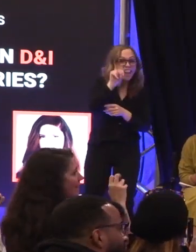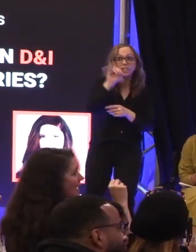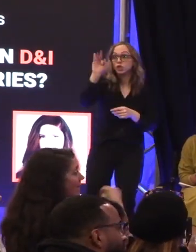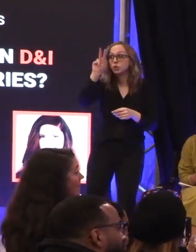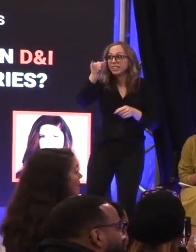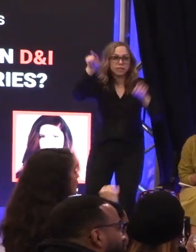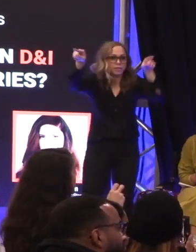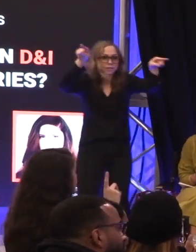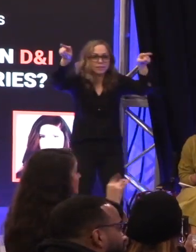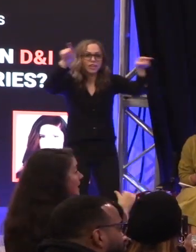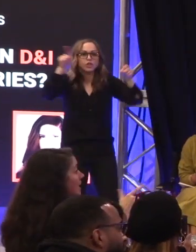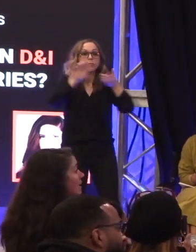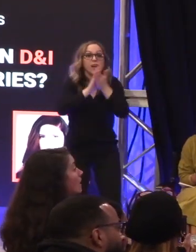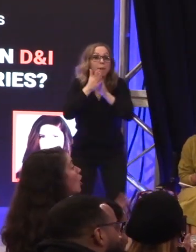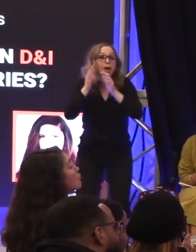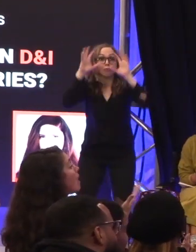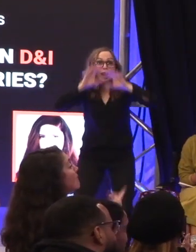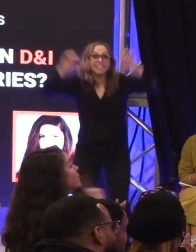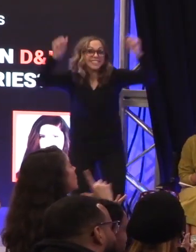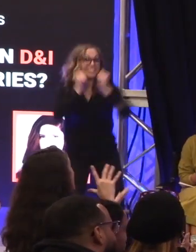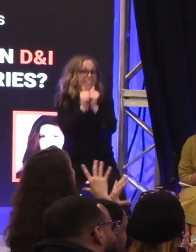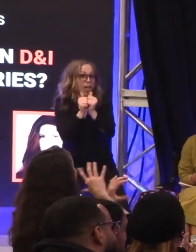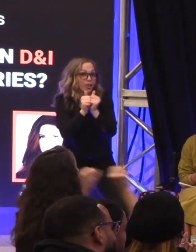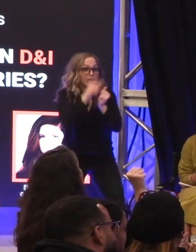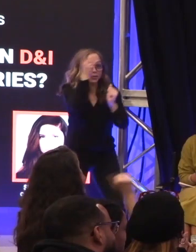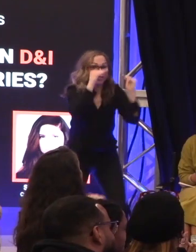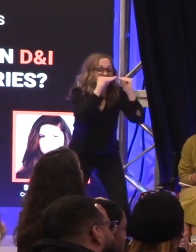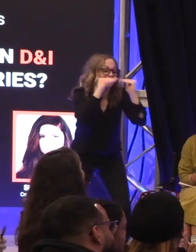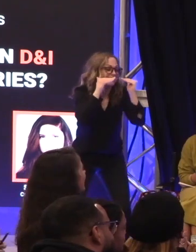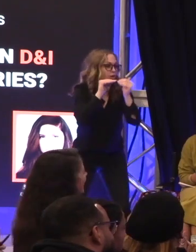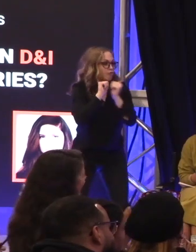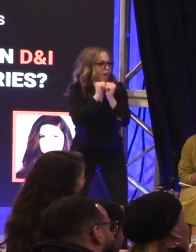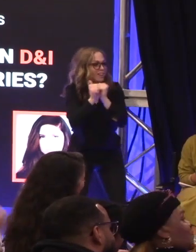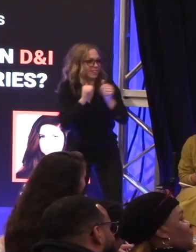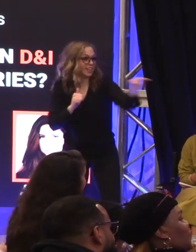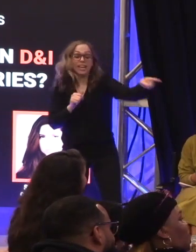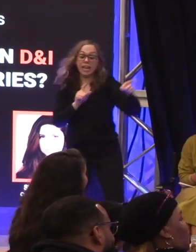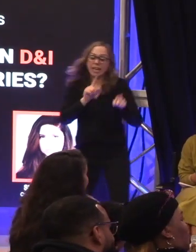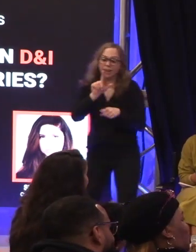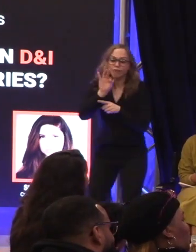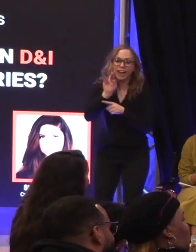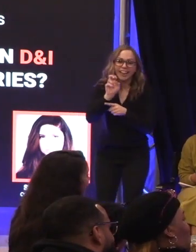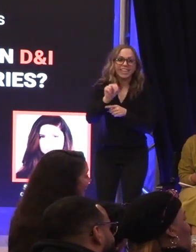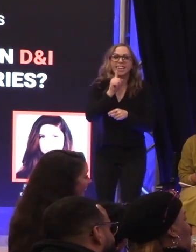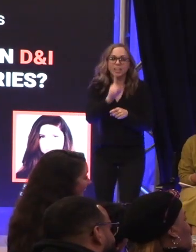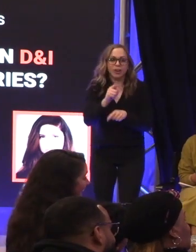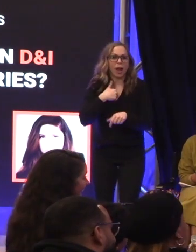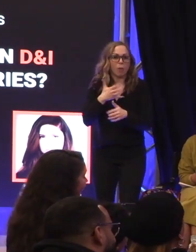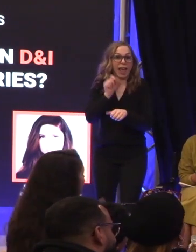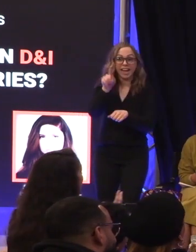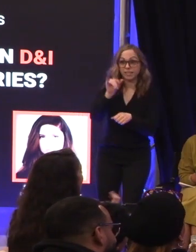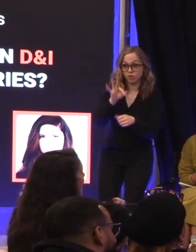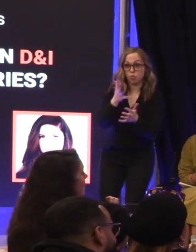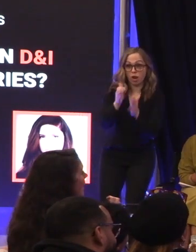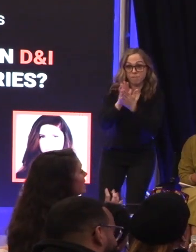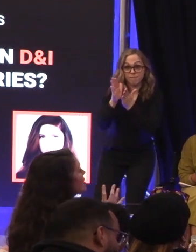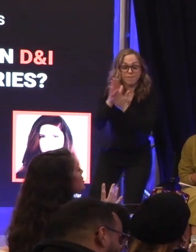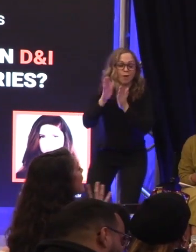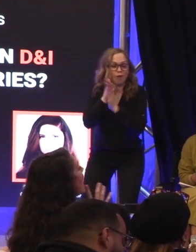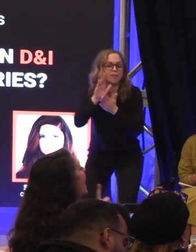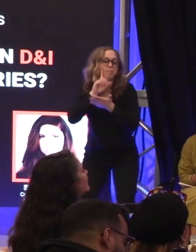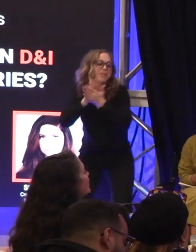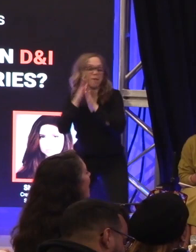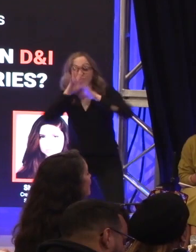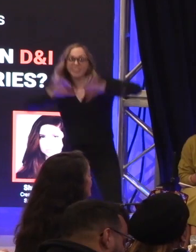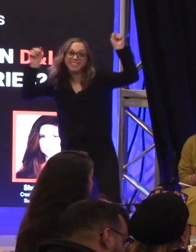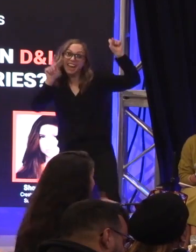you guys are running for president together in the... I wanted to ask her afterwards whether she'd ever consider running for office, because she would